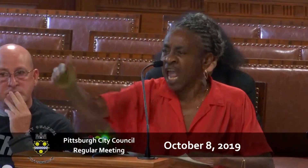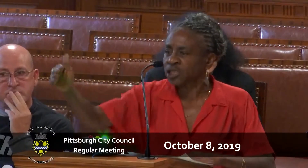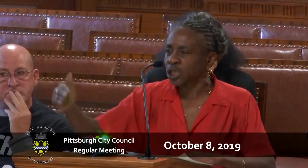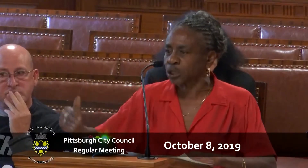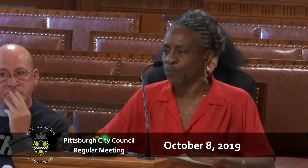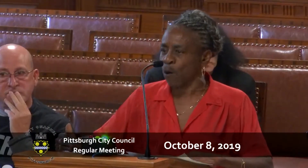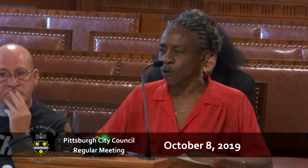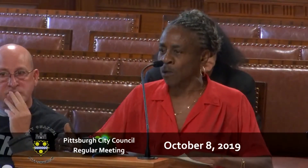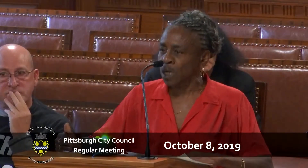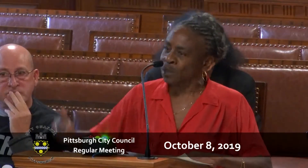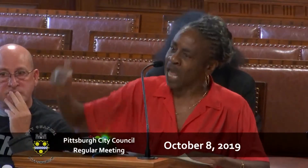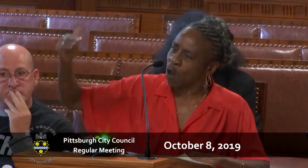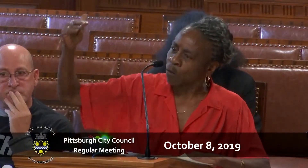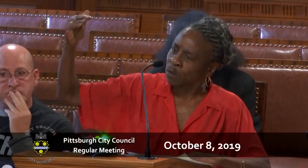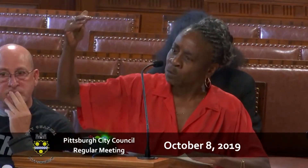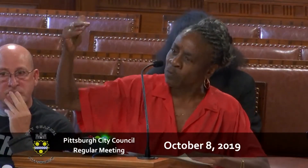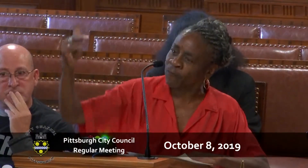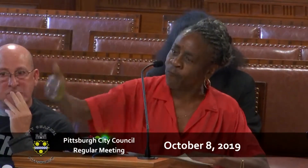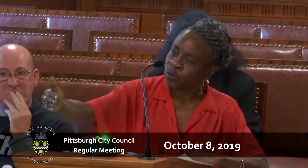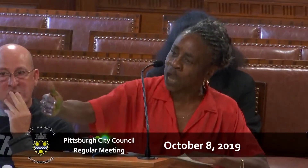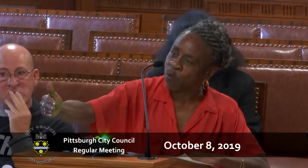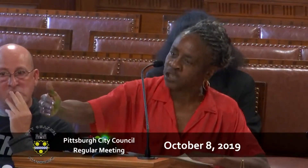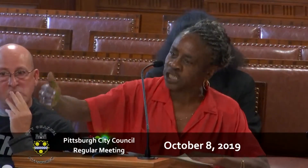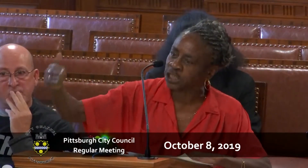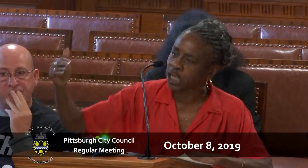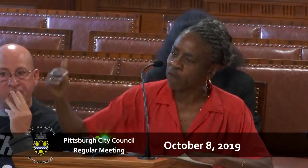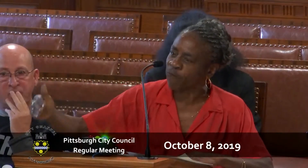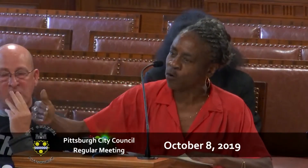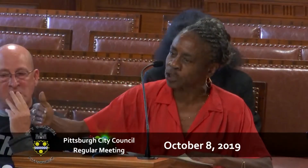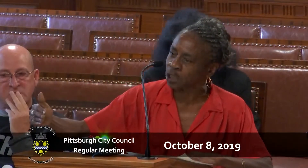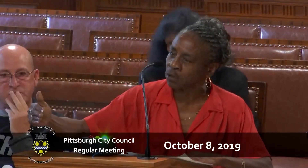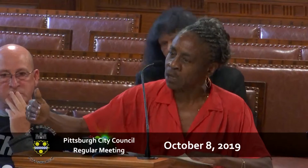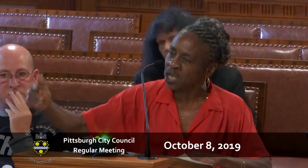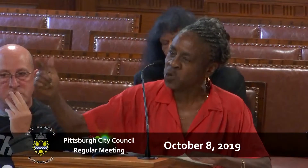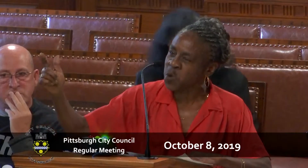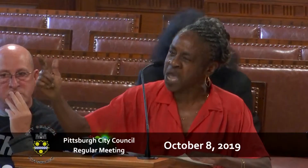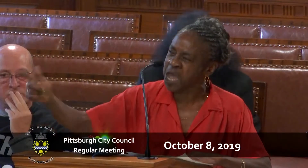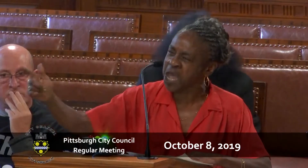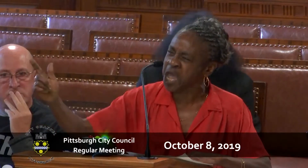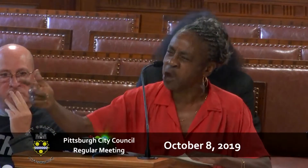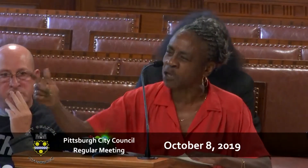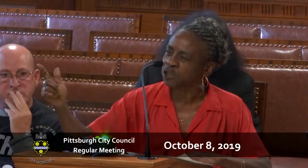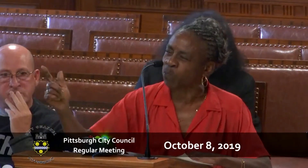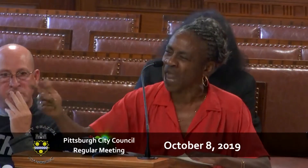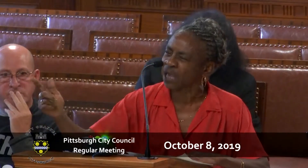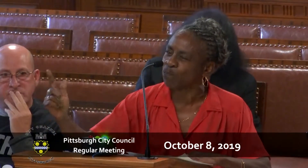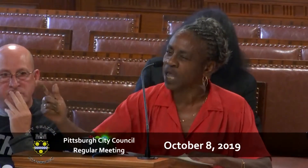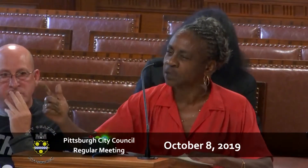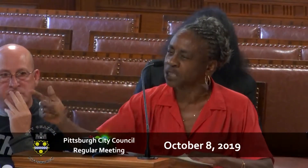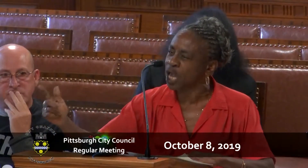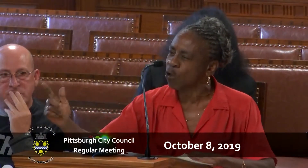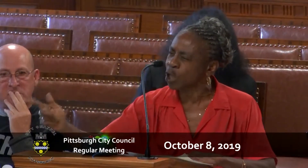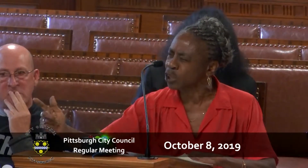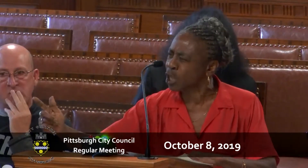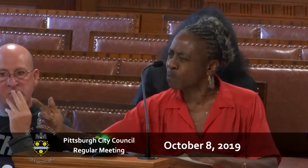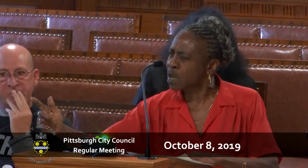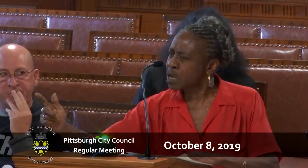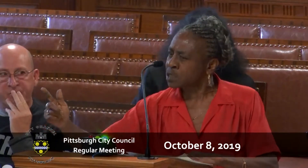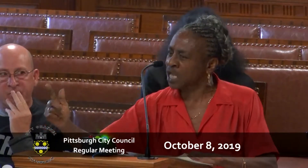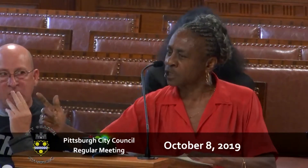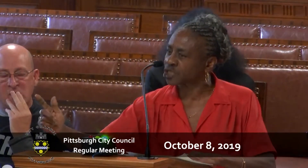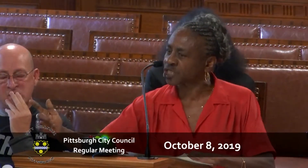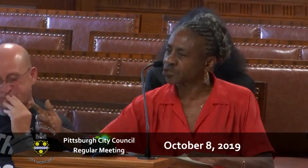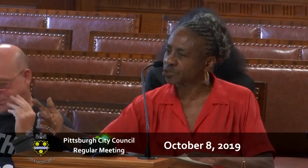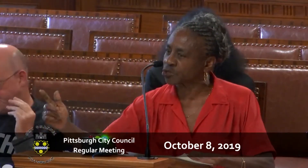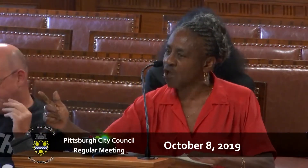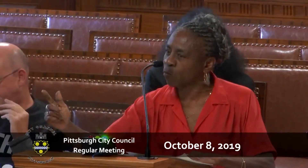She actually spoke. Now, that one's 16, 14. And you hear this black man tell them